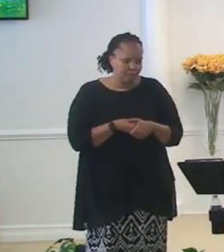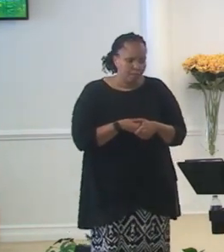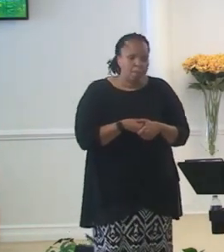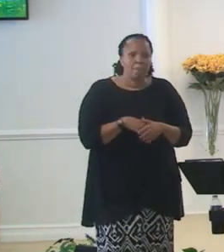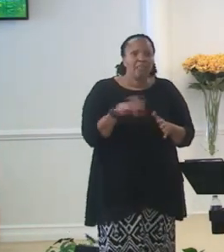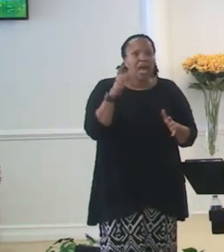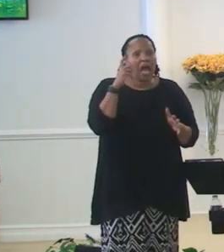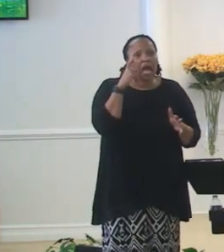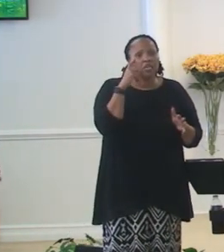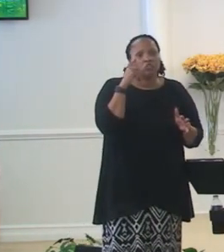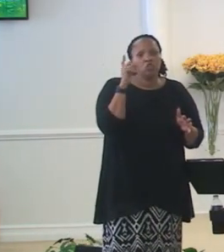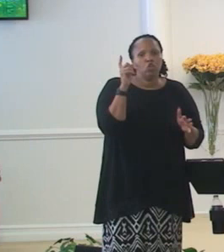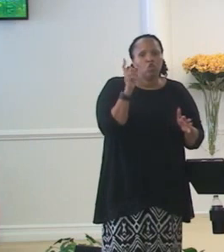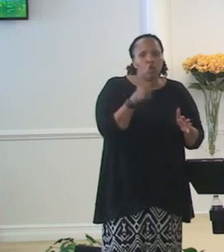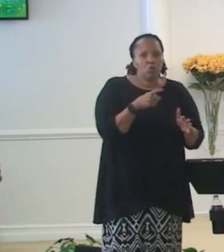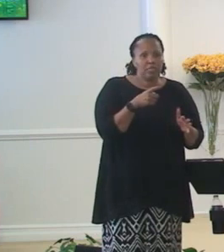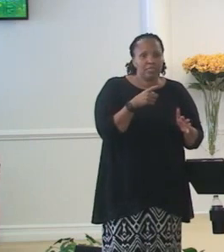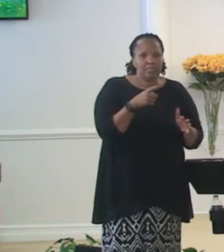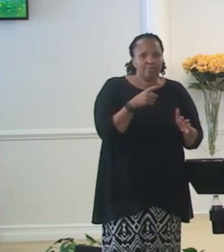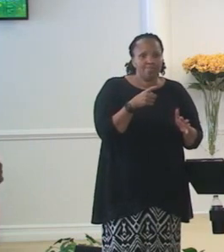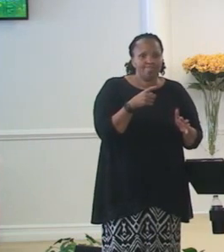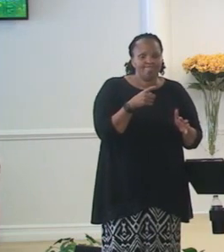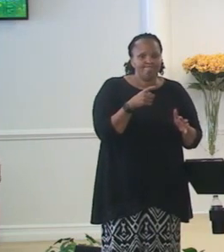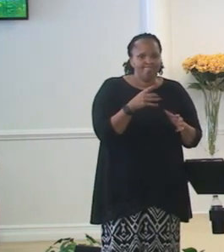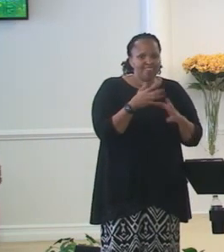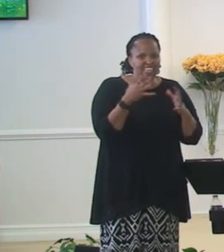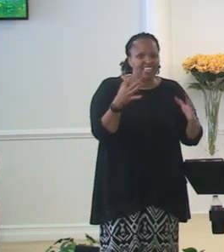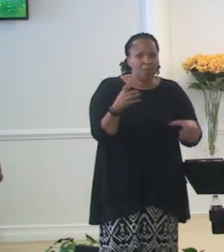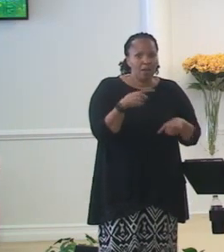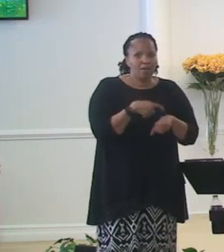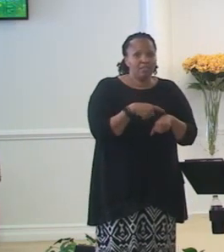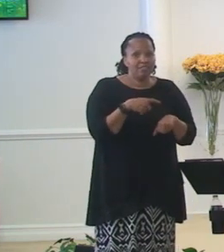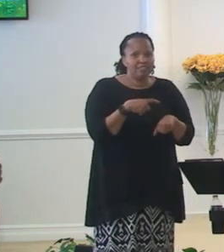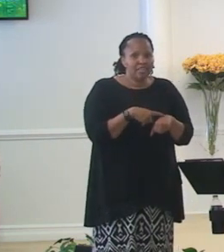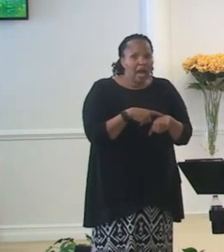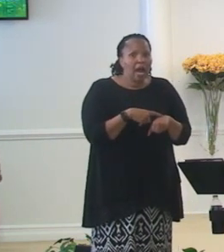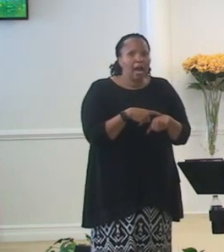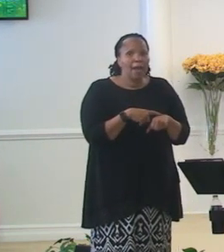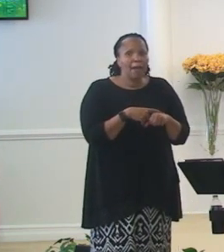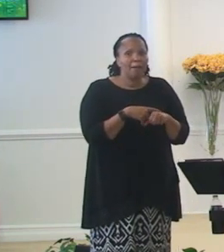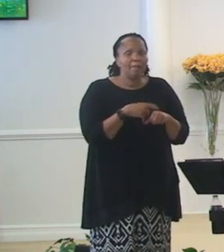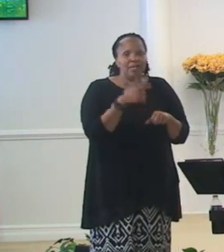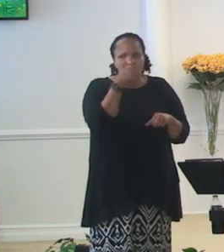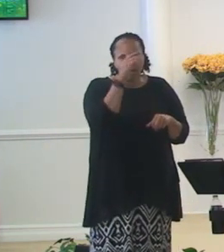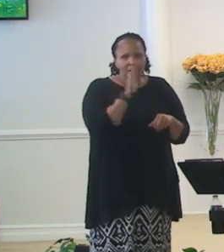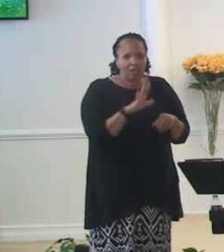Notice the amount of time God spends in your life sets the value of your life.